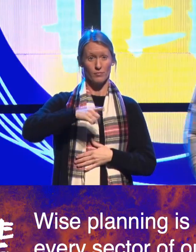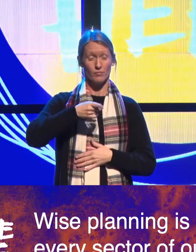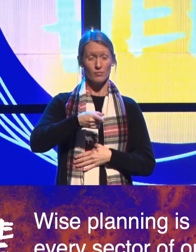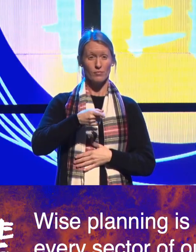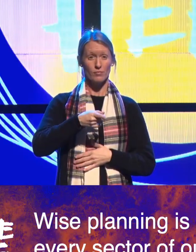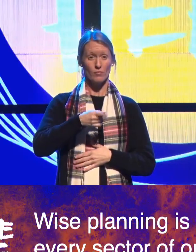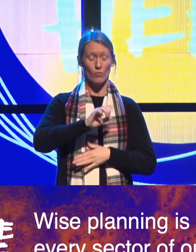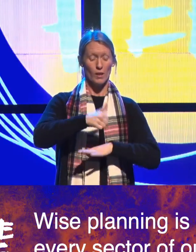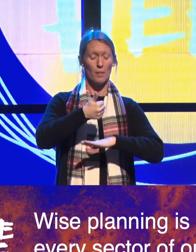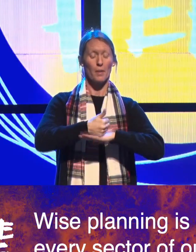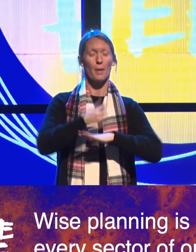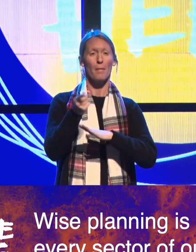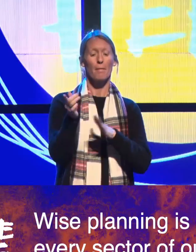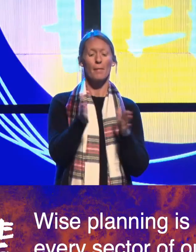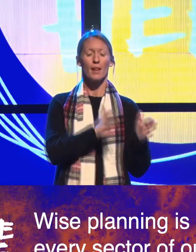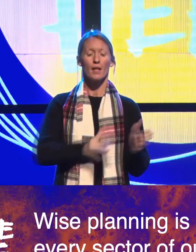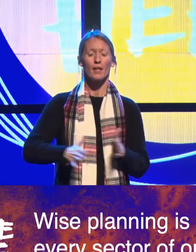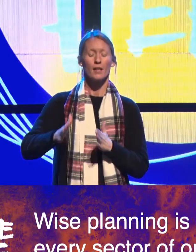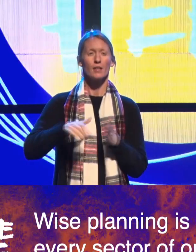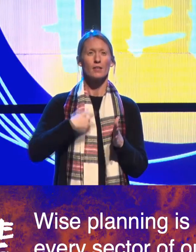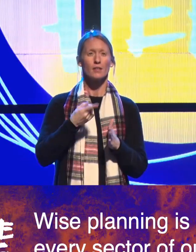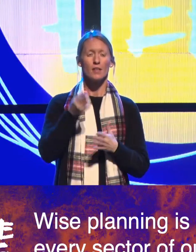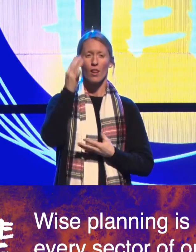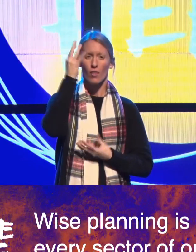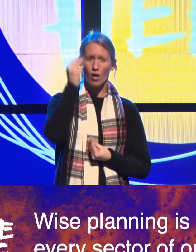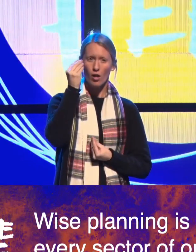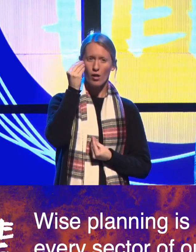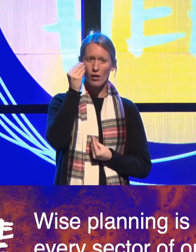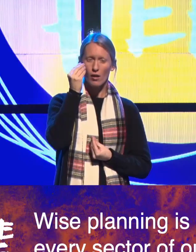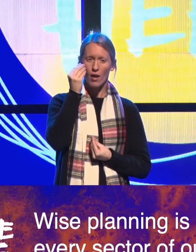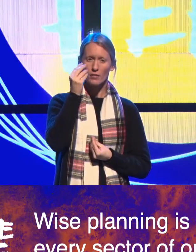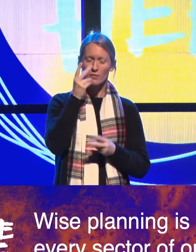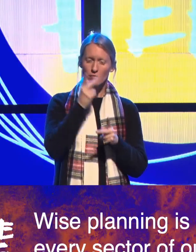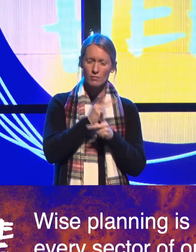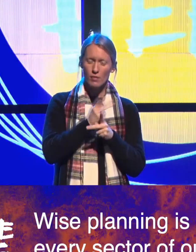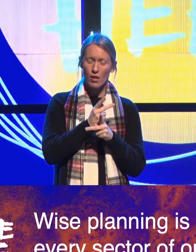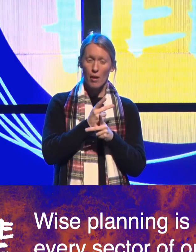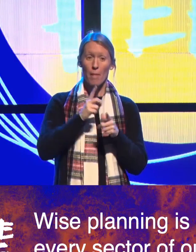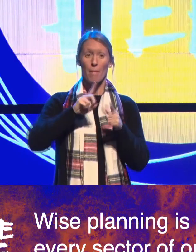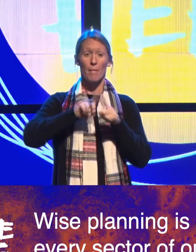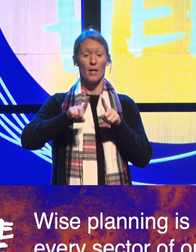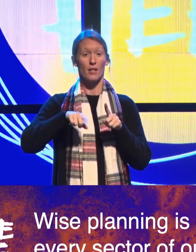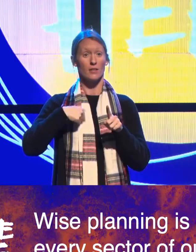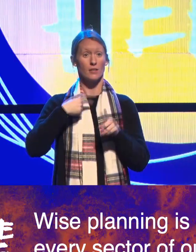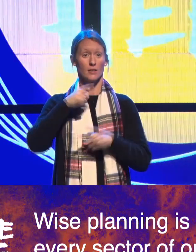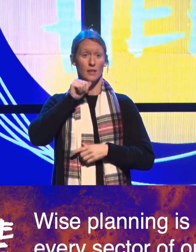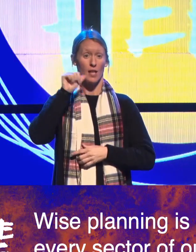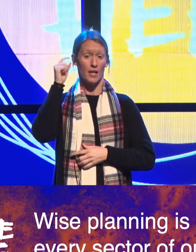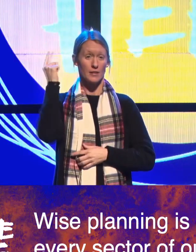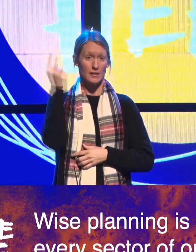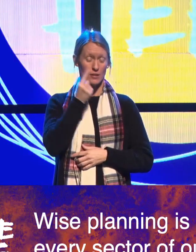out a plan, you sat down and thought about it, but one thing you didn't consider was you.